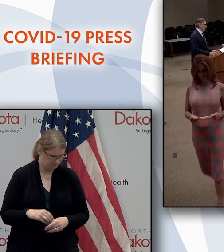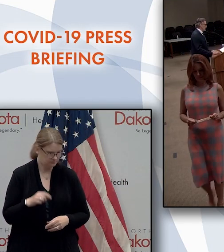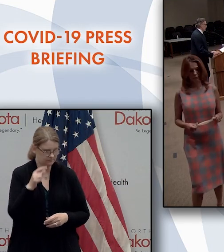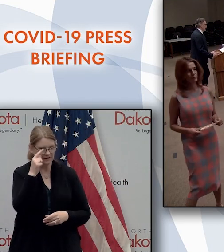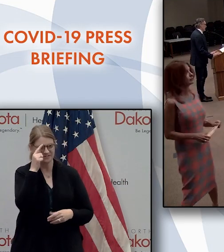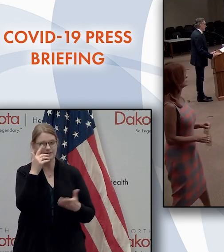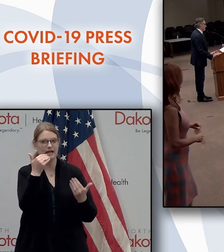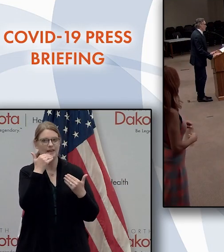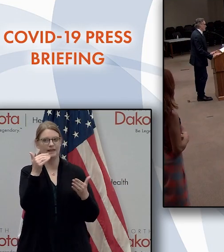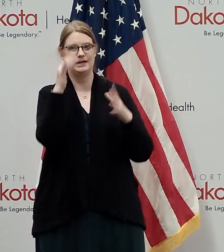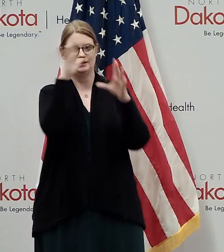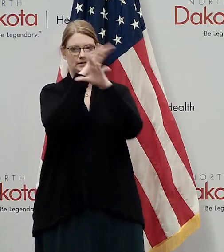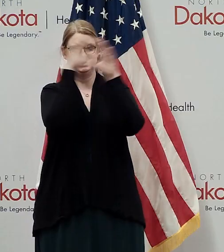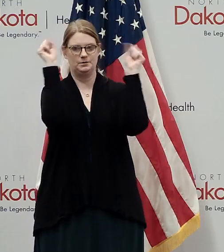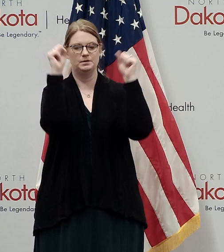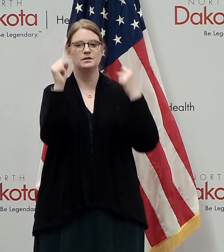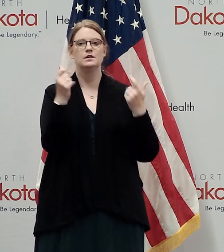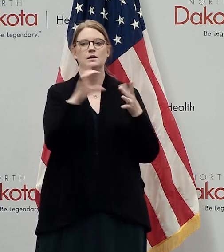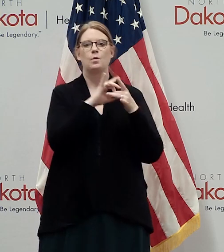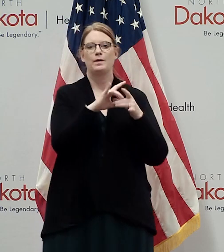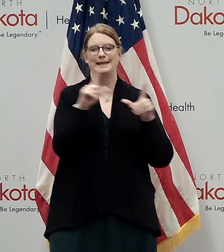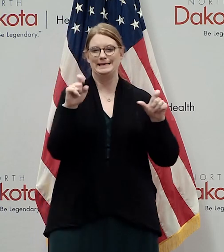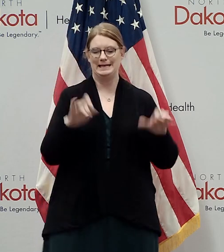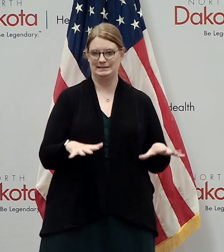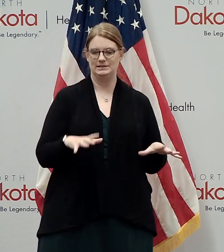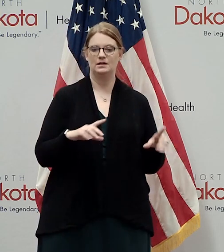Thank you, Superintendent. On the question on testing,